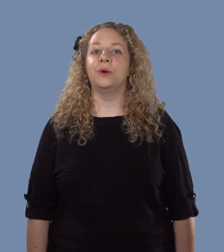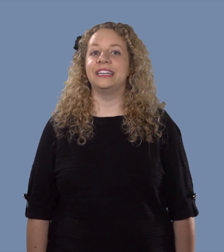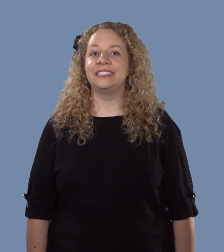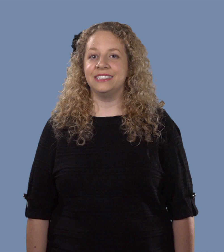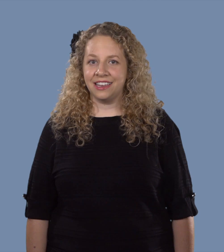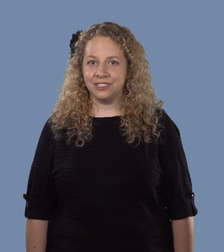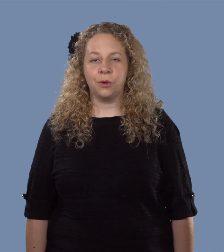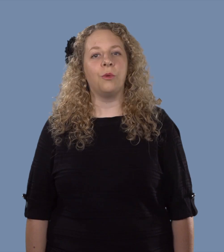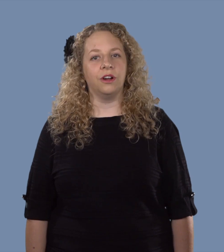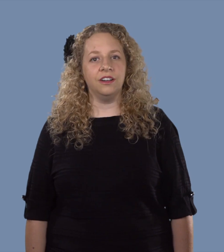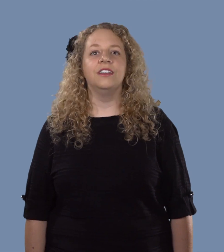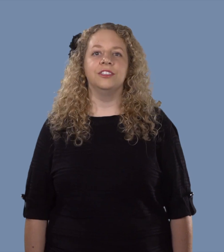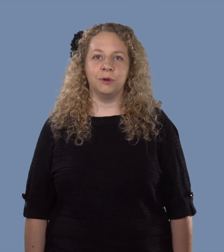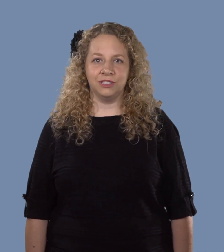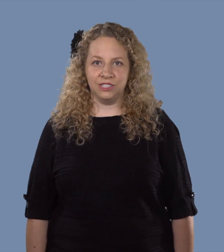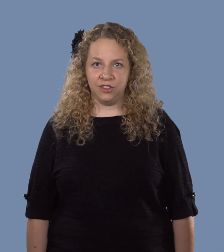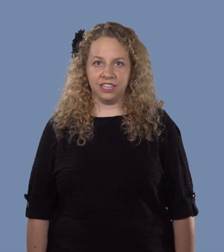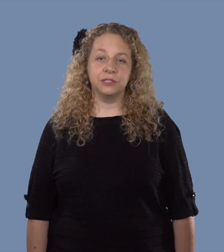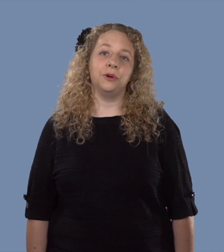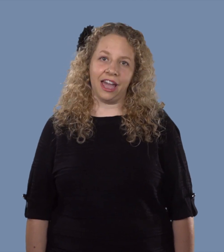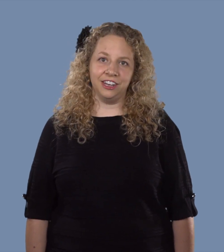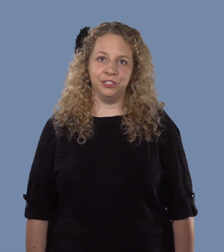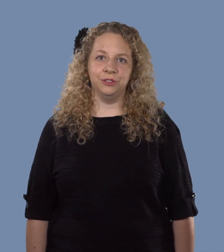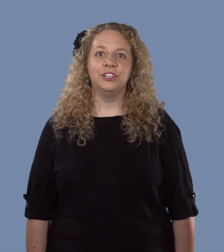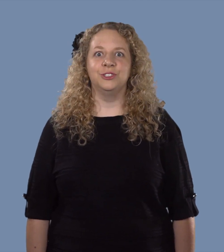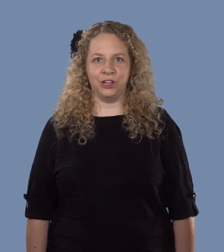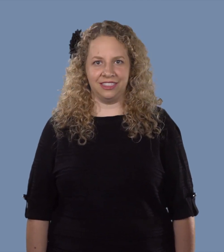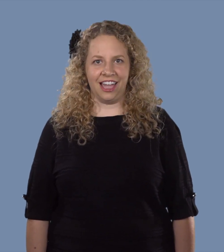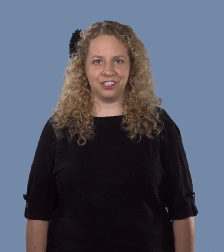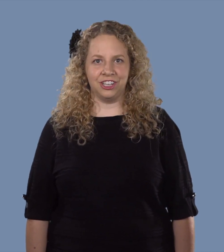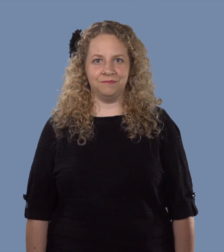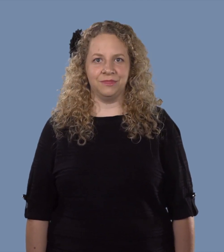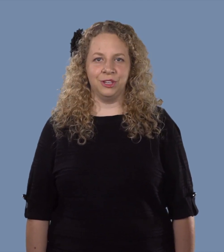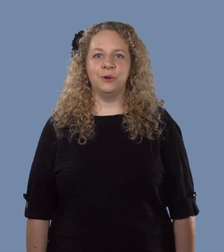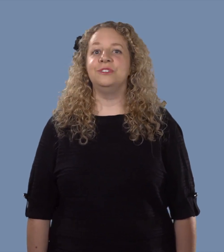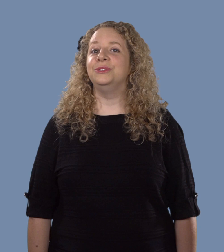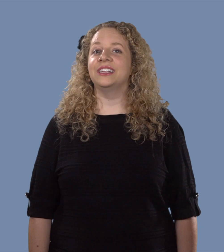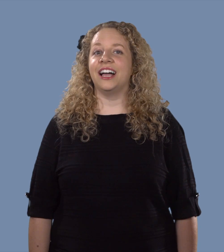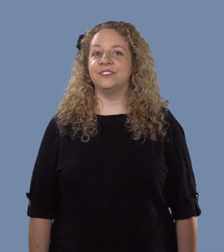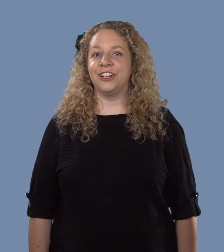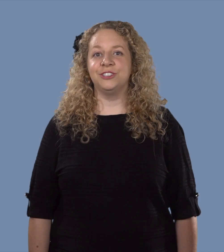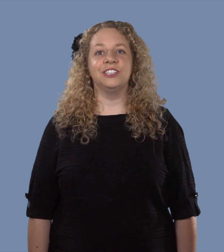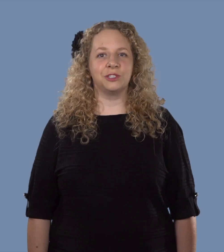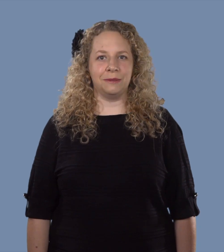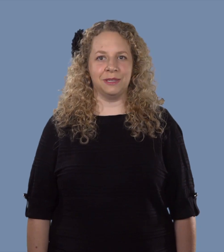using classifiers to describe something, you will accompany them with the mouth morphemes. When describing something small, you will